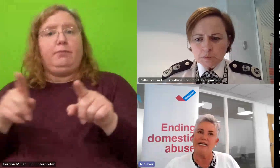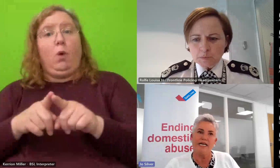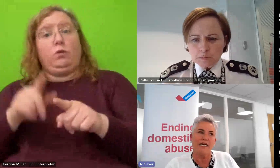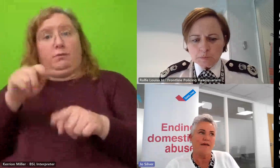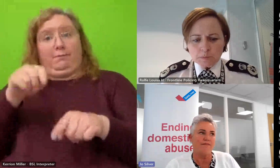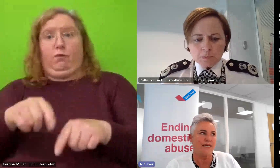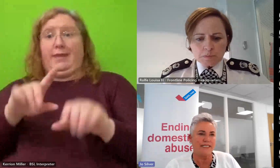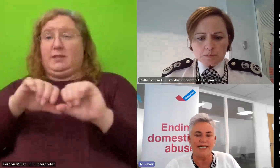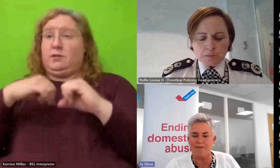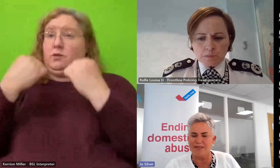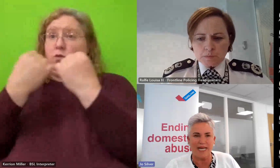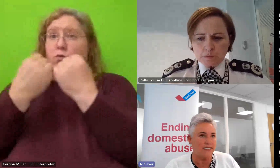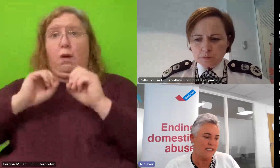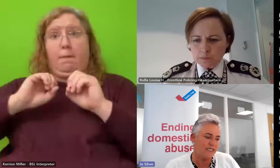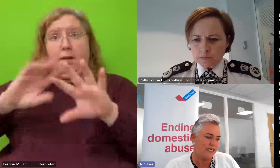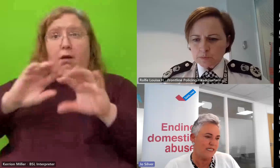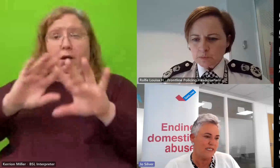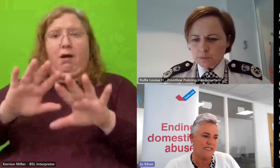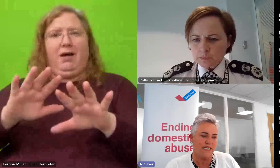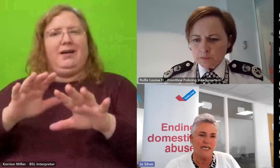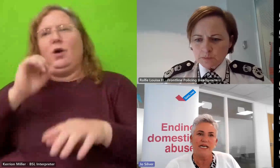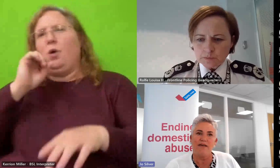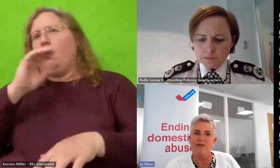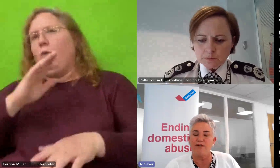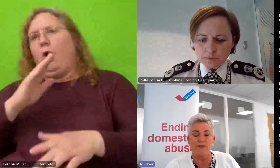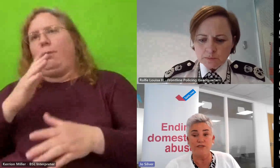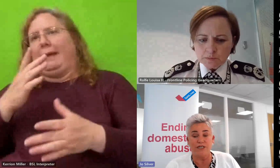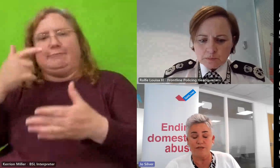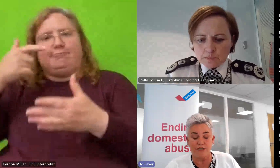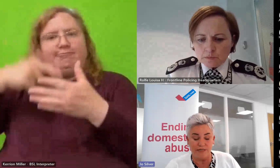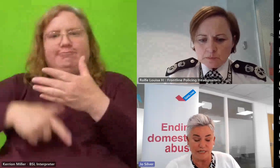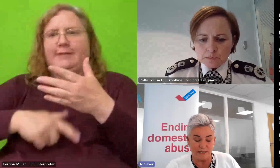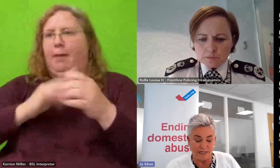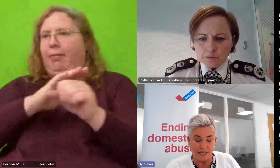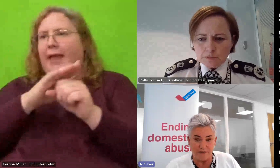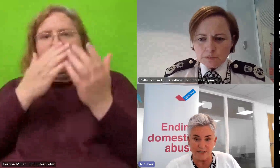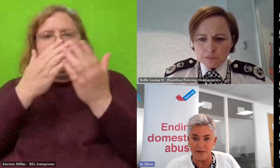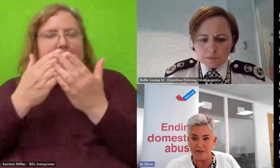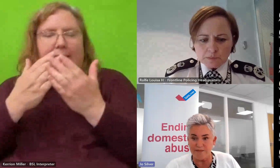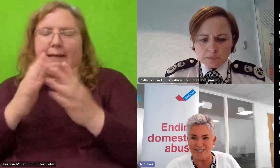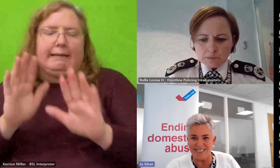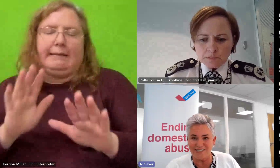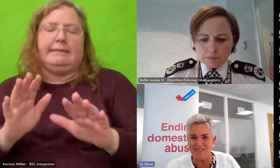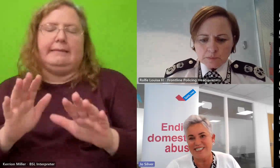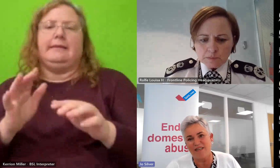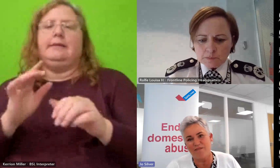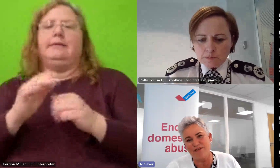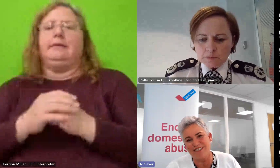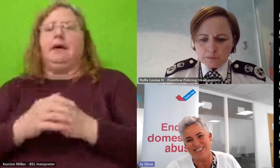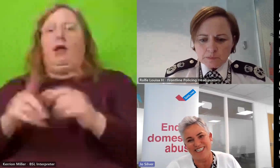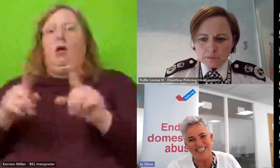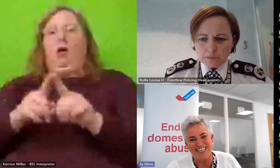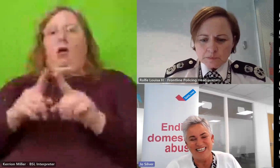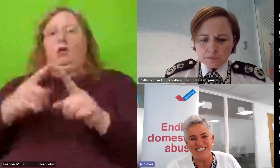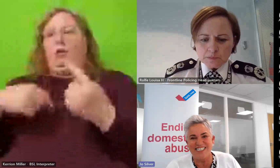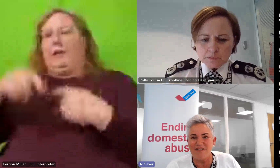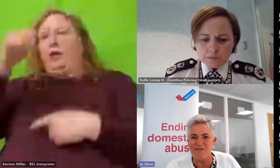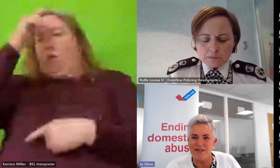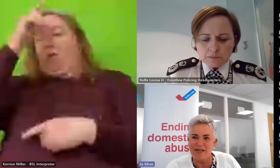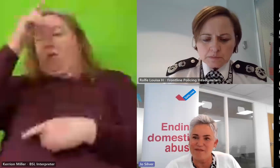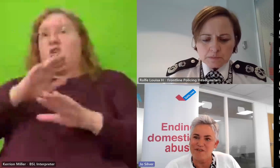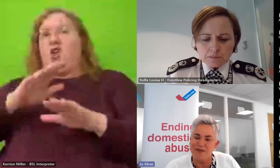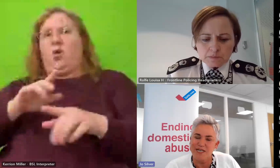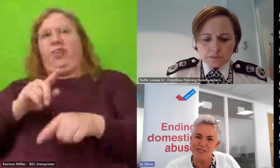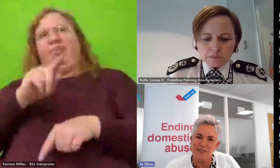covering any in-depth case studies. We also know that, you know, there's no M&S. Domestic abuse is